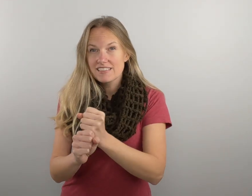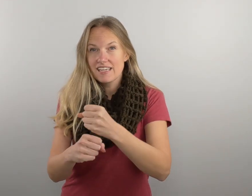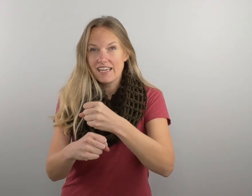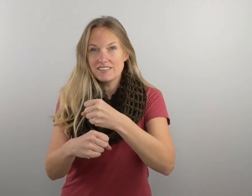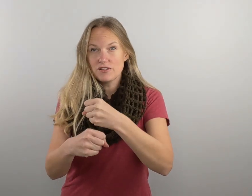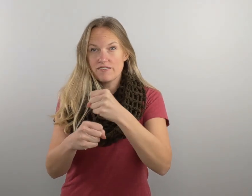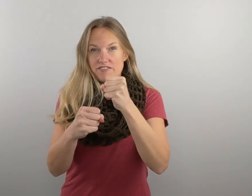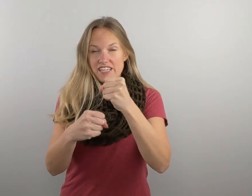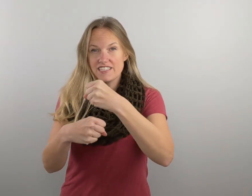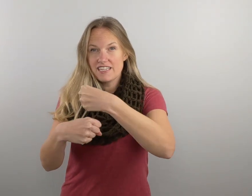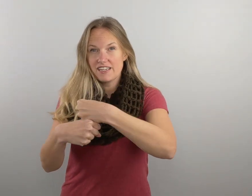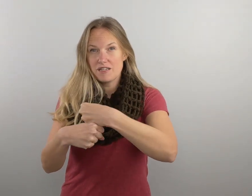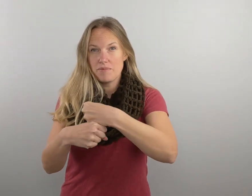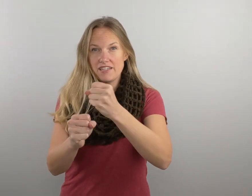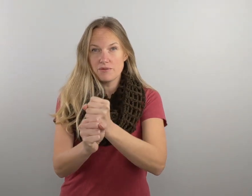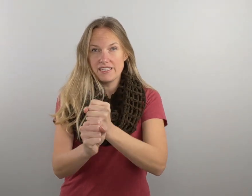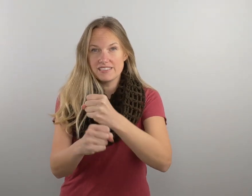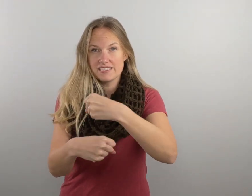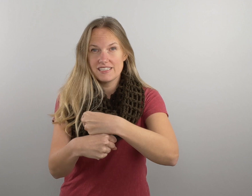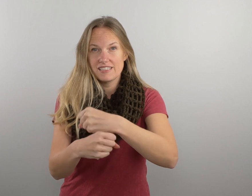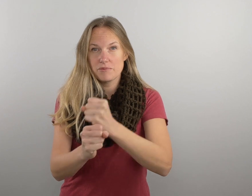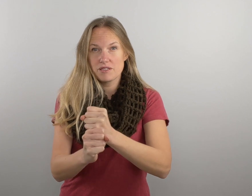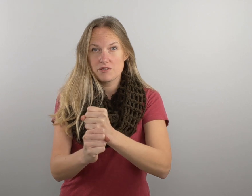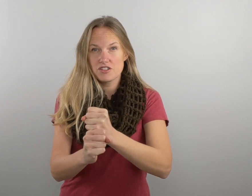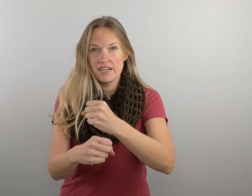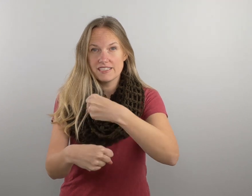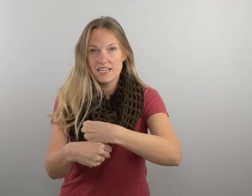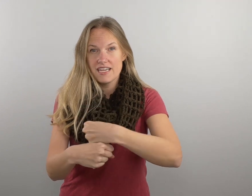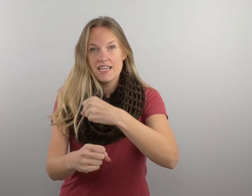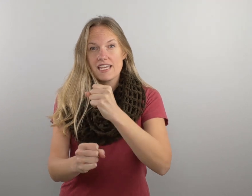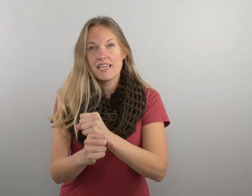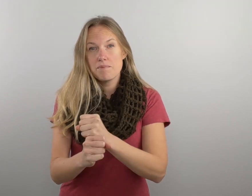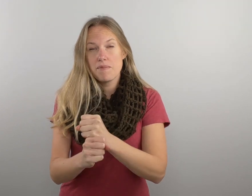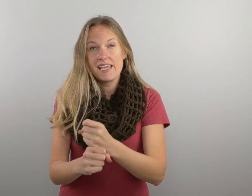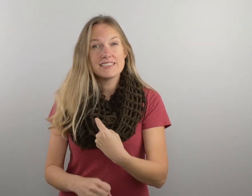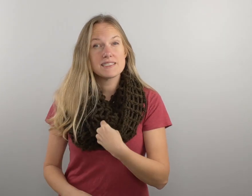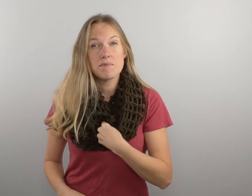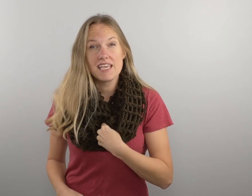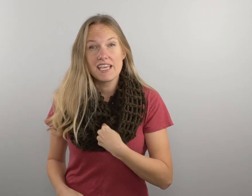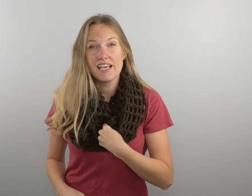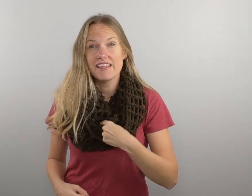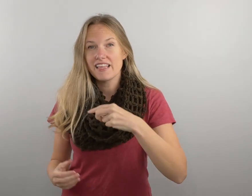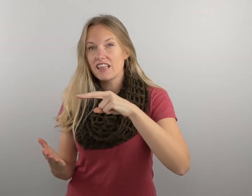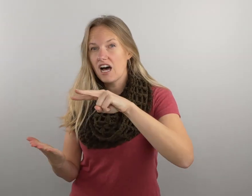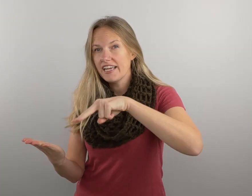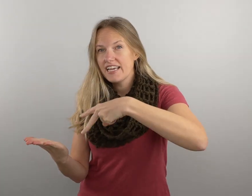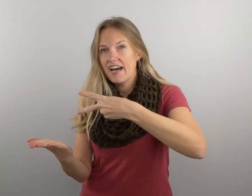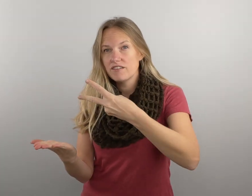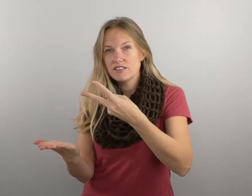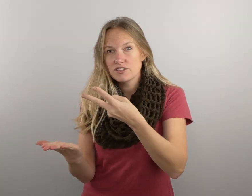Okay, so you have fists and you kind of bend your wrists and then put them straight. He makes me, and then lie down, so you